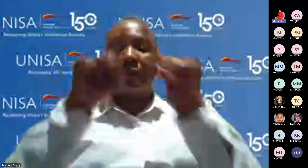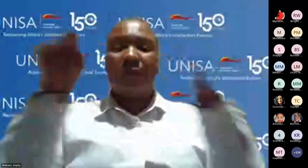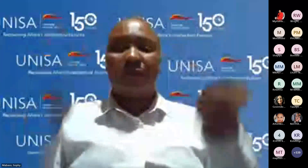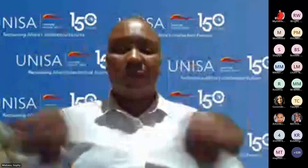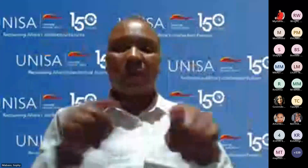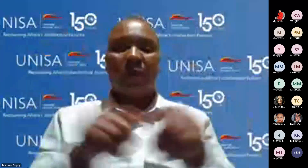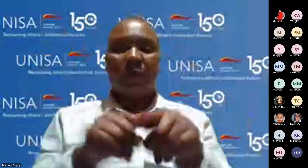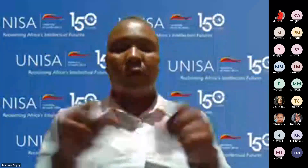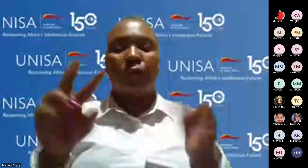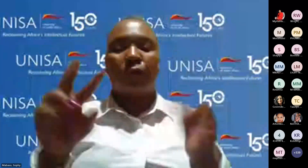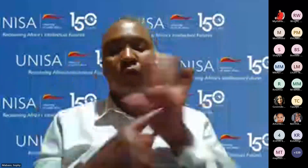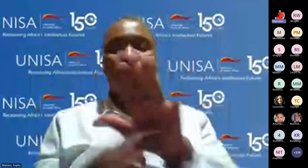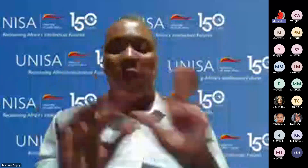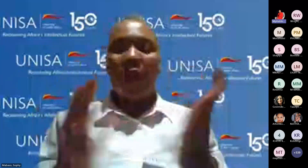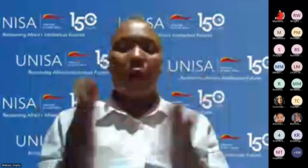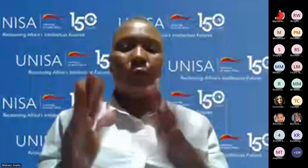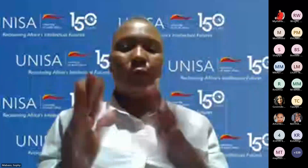now.